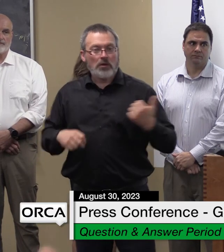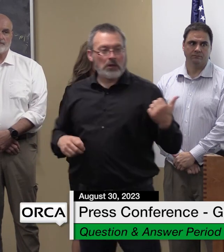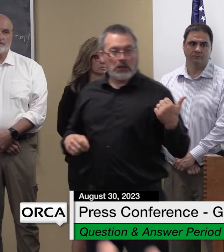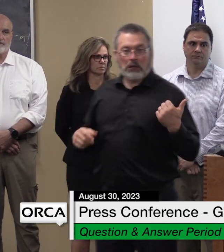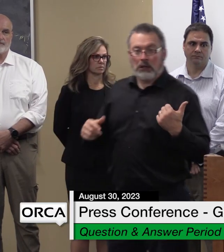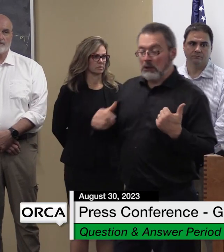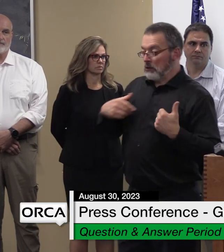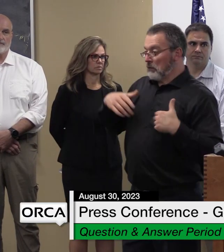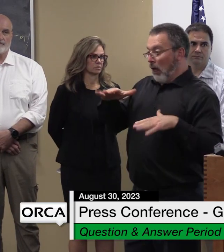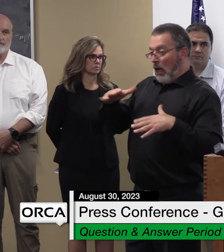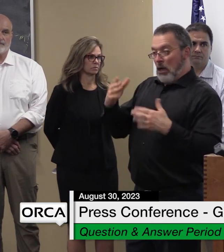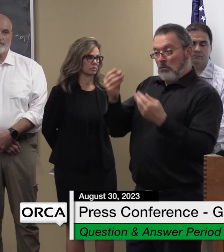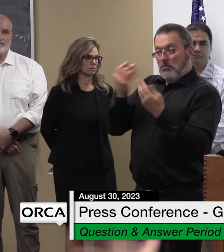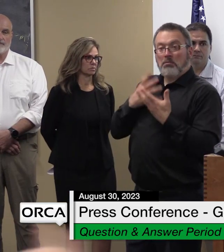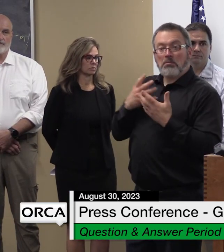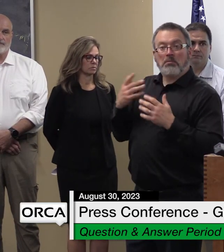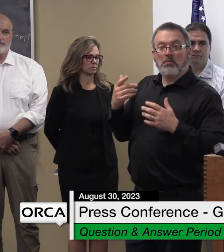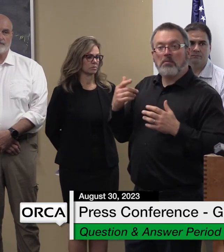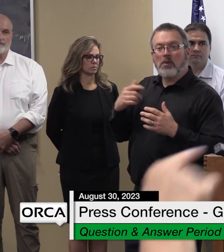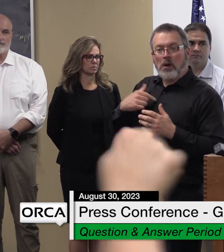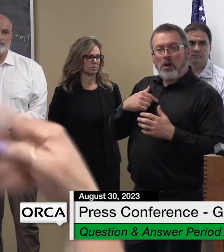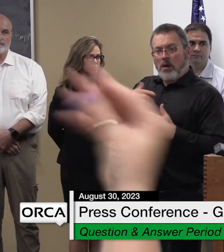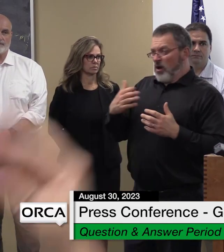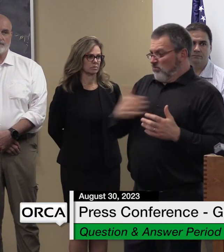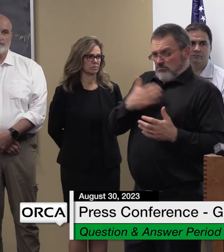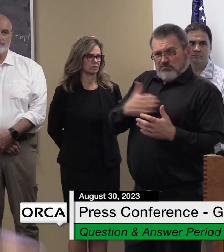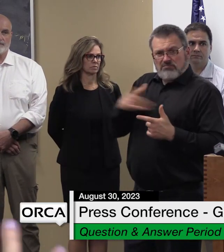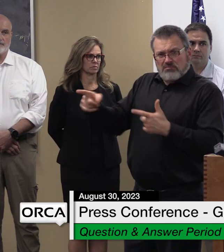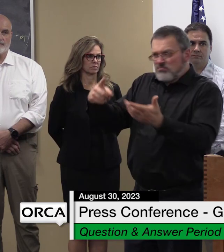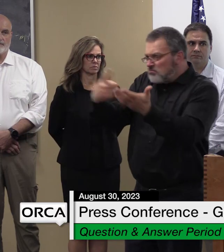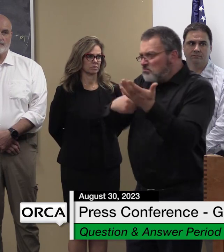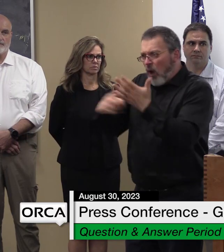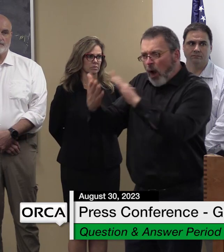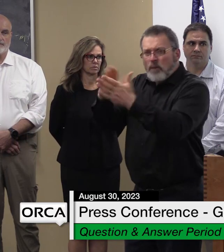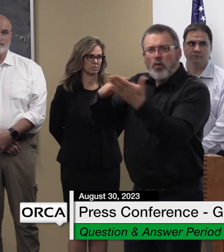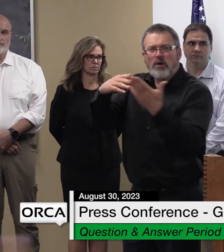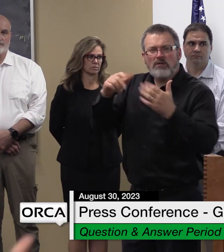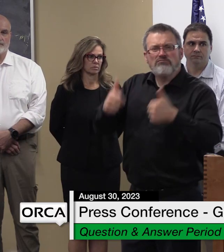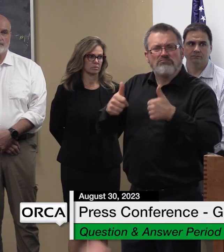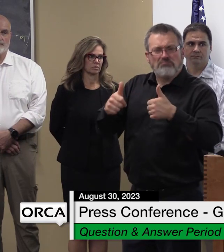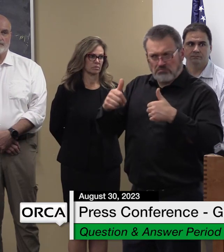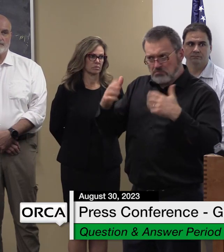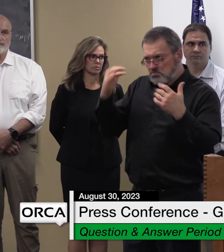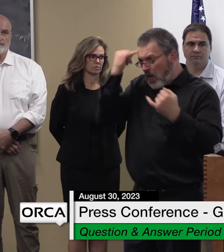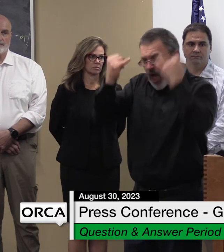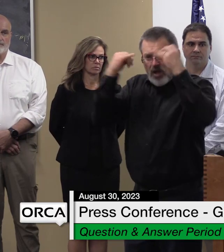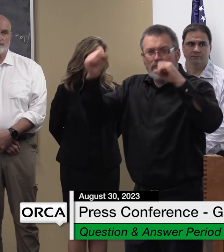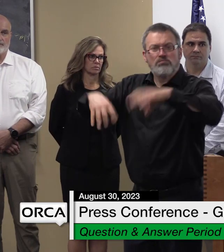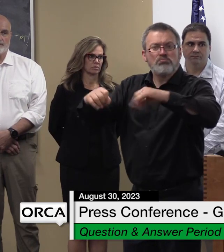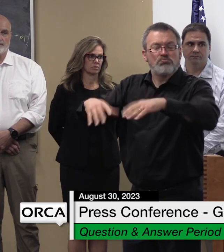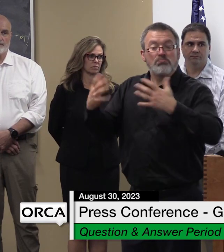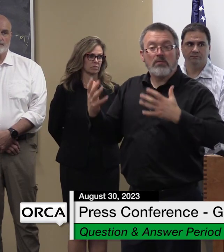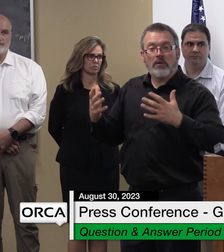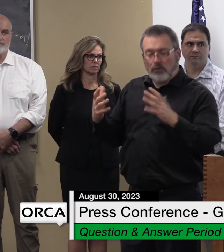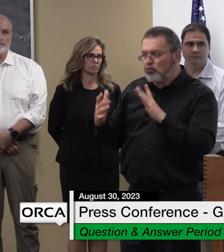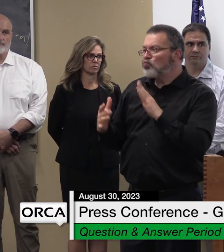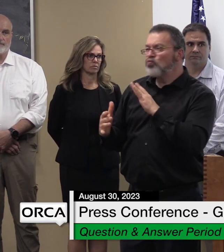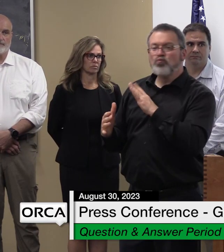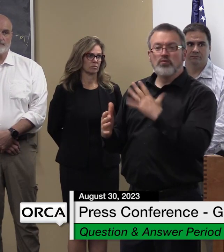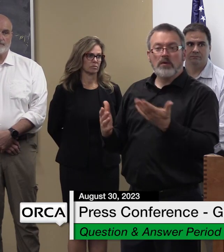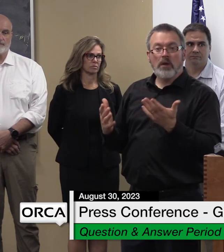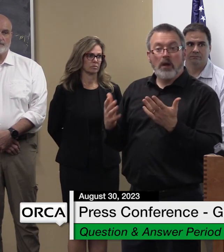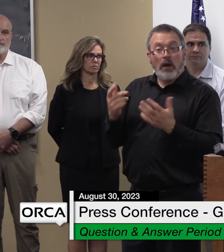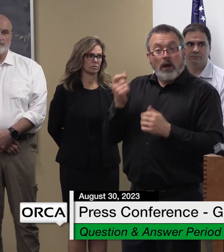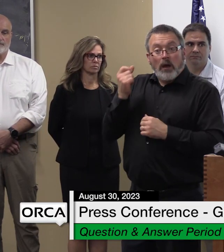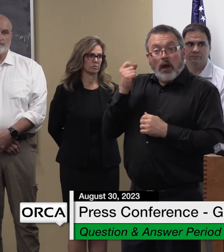experts in the field now, and we just need to put it into play. So, obviously it could be on the